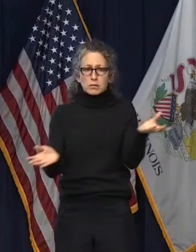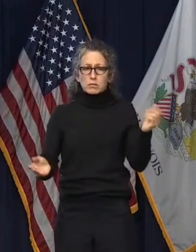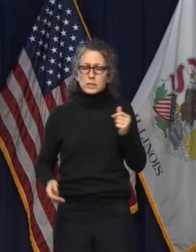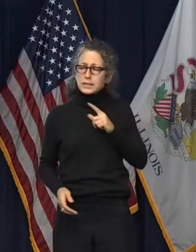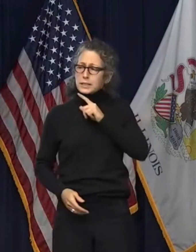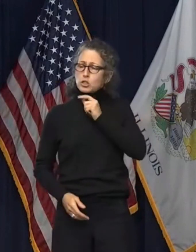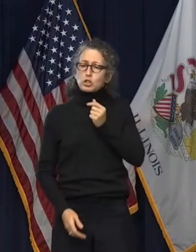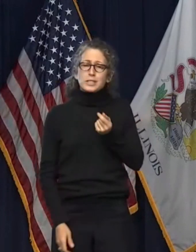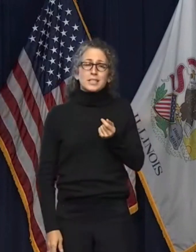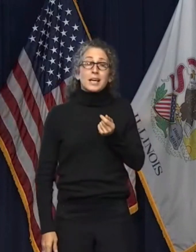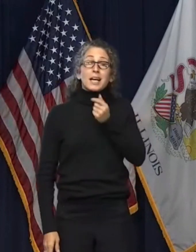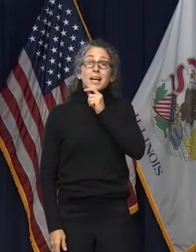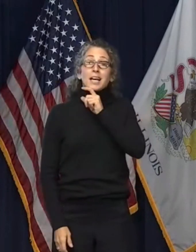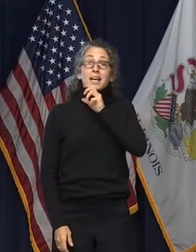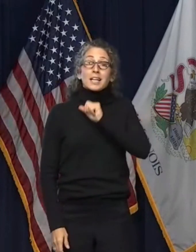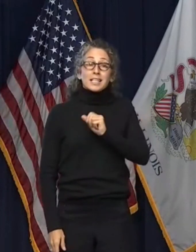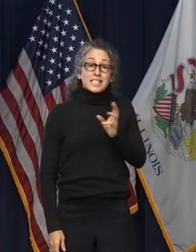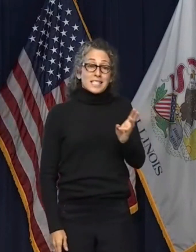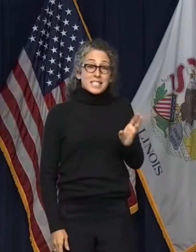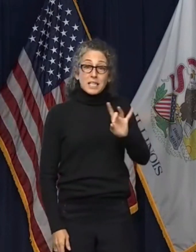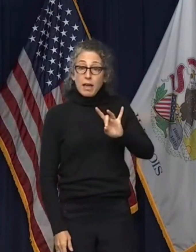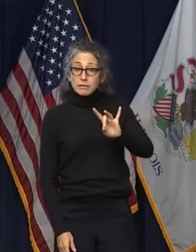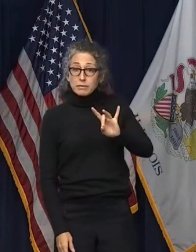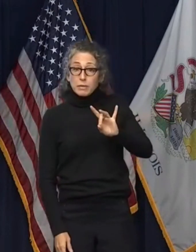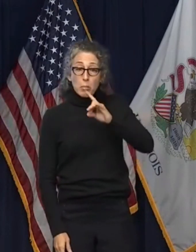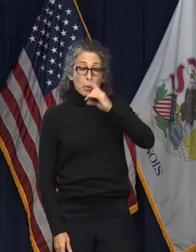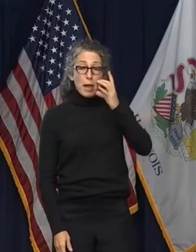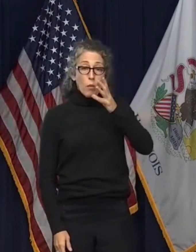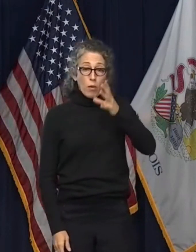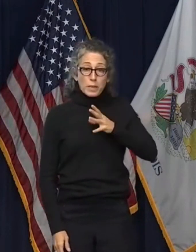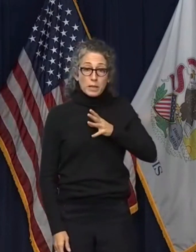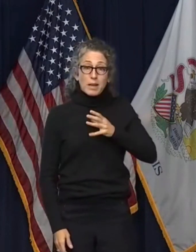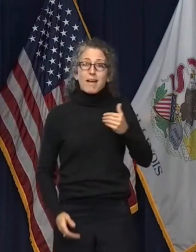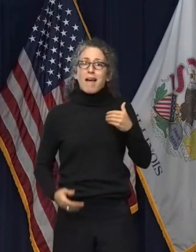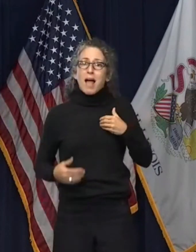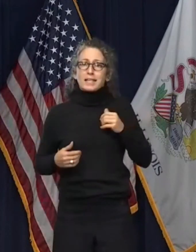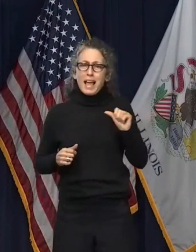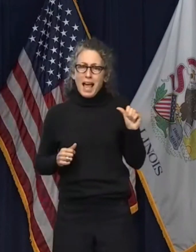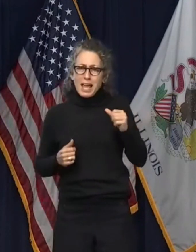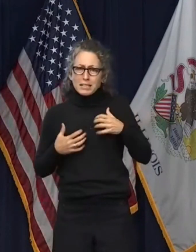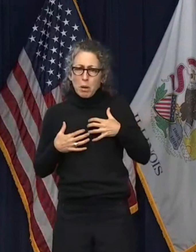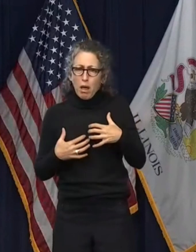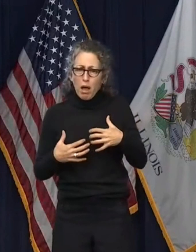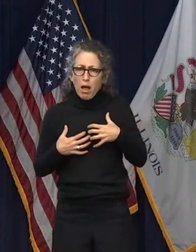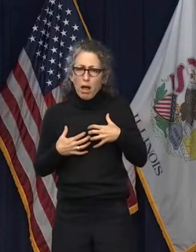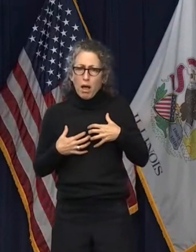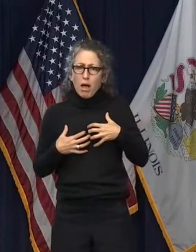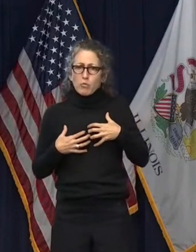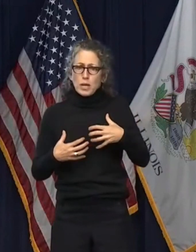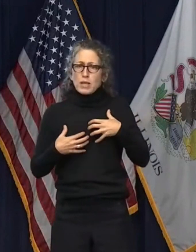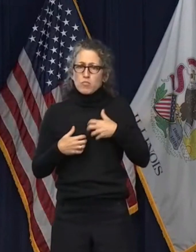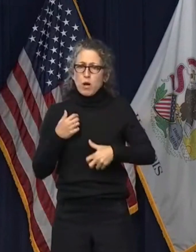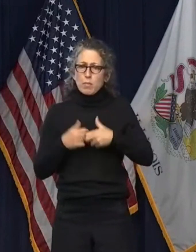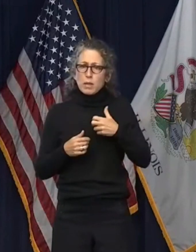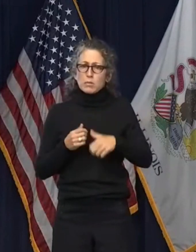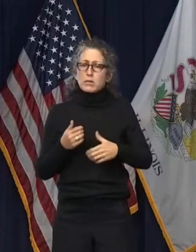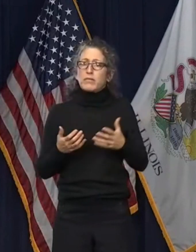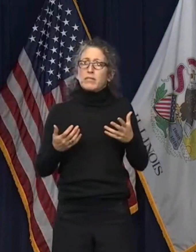68-year-old black woman, that she has underlying health conditions. She took the vaccine,